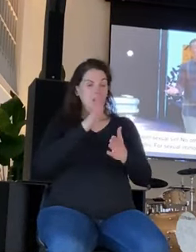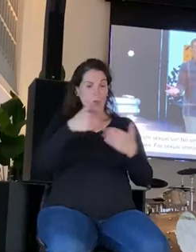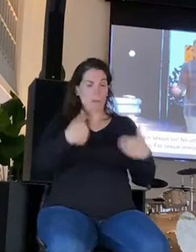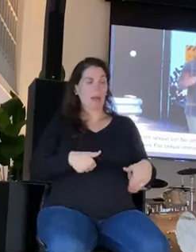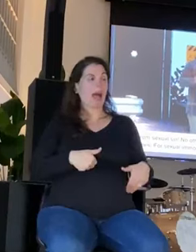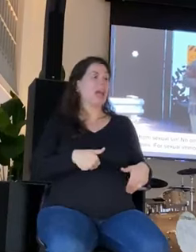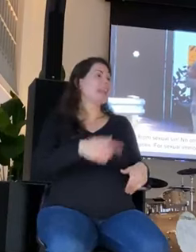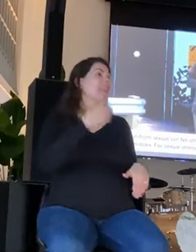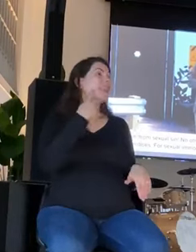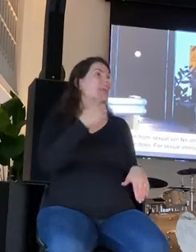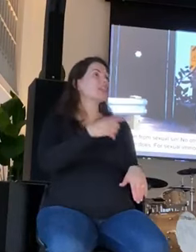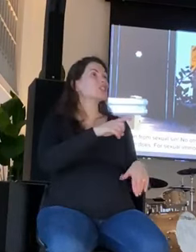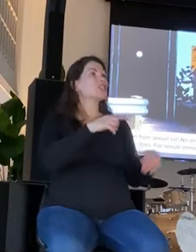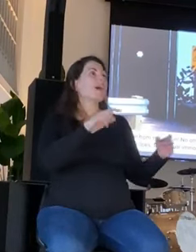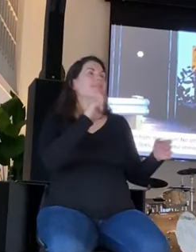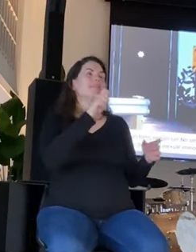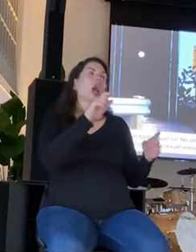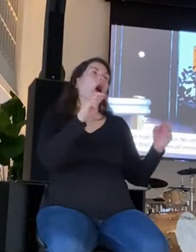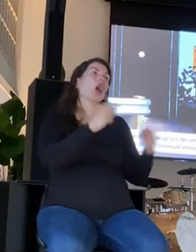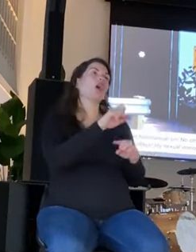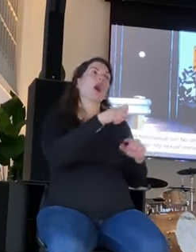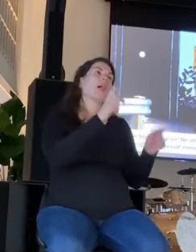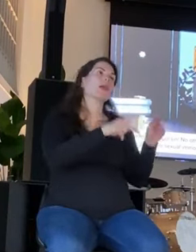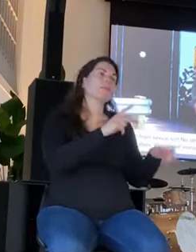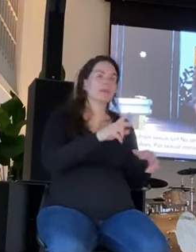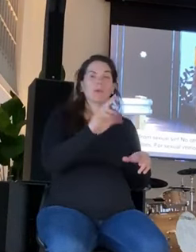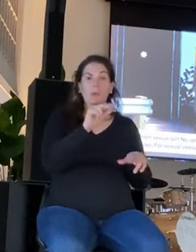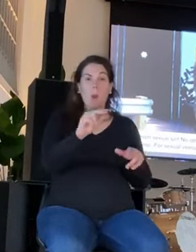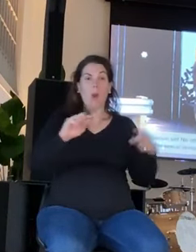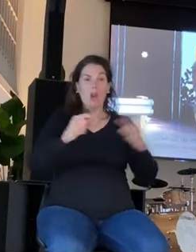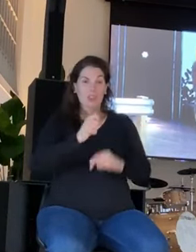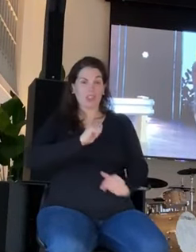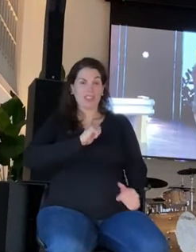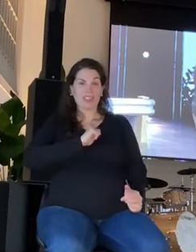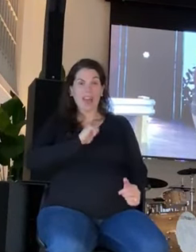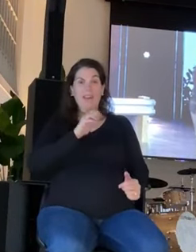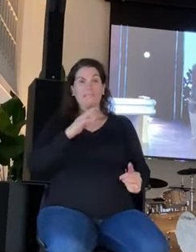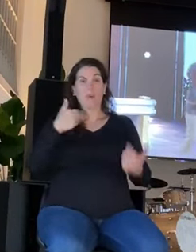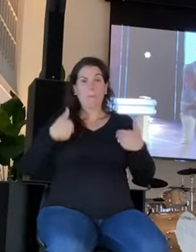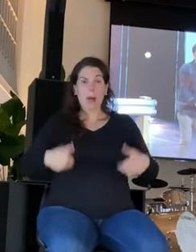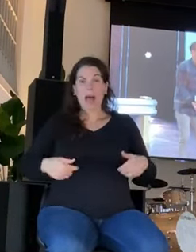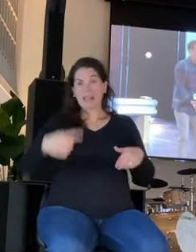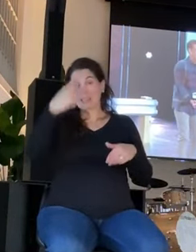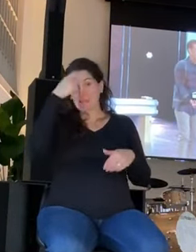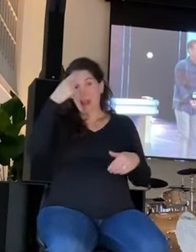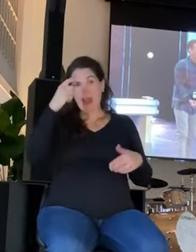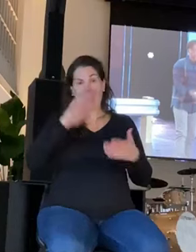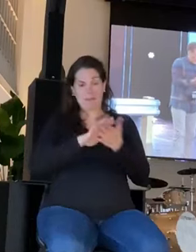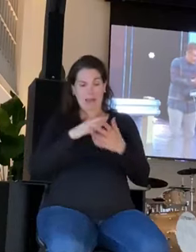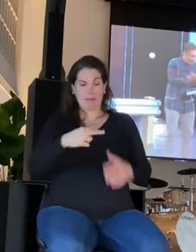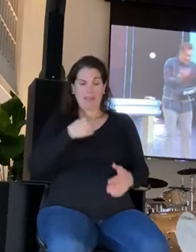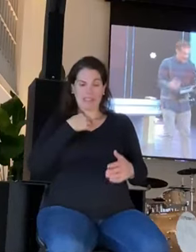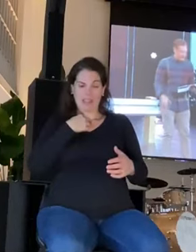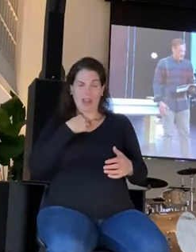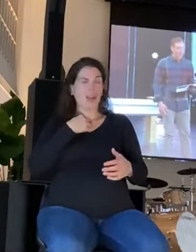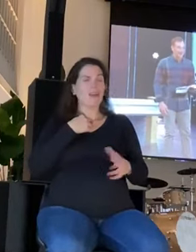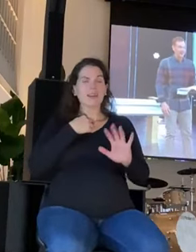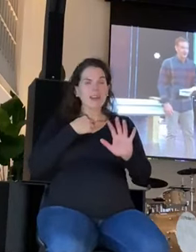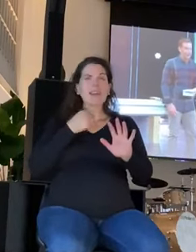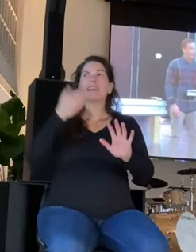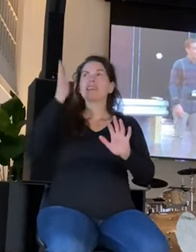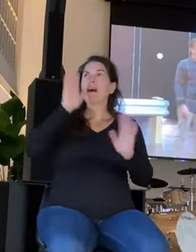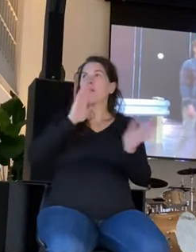It's not hurting anybody, it's hurting your body. It's hurting your heart, your mind. It's trapping you. It's keeping you from the life God